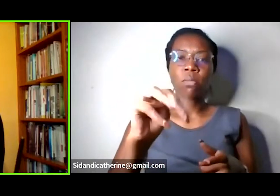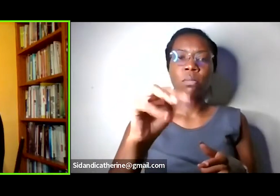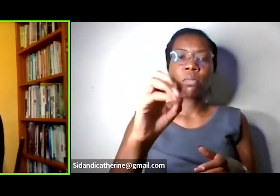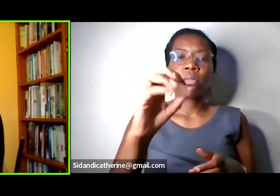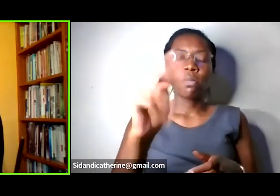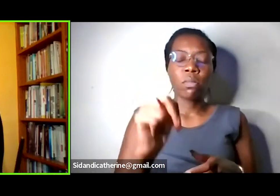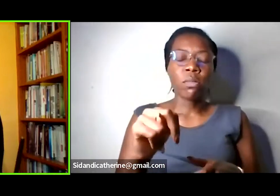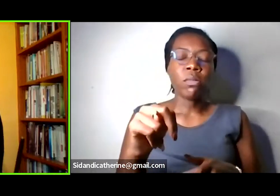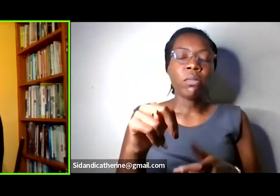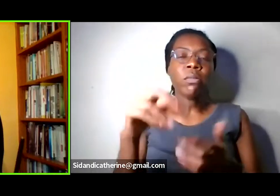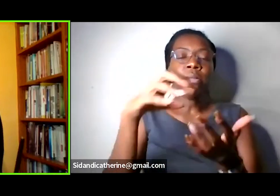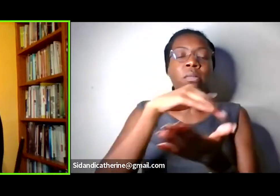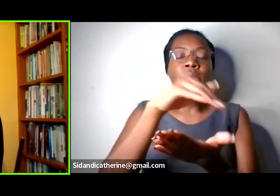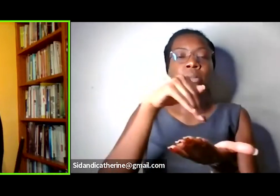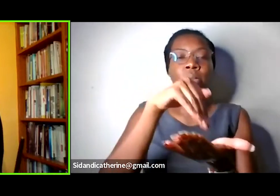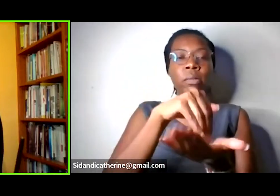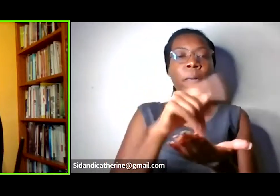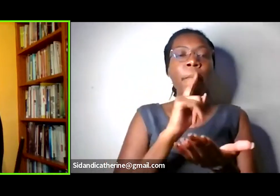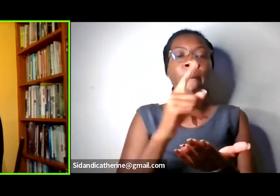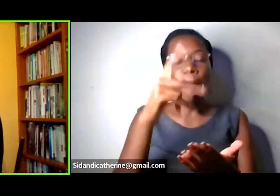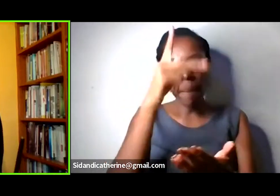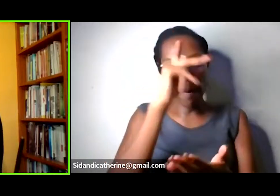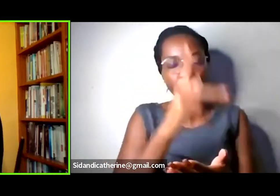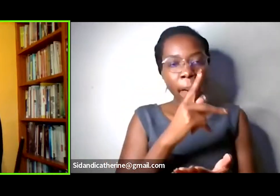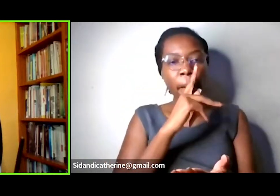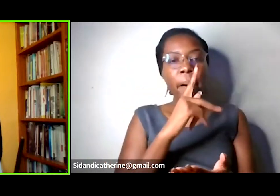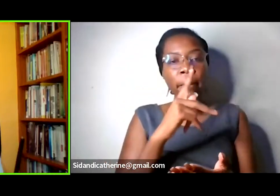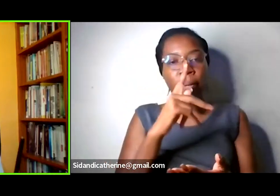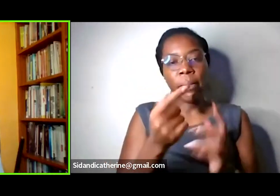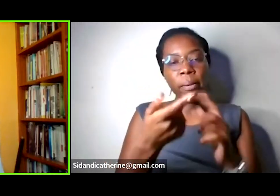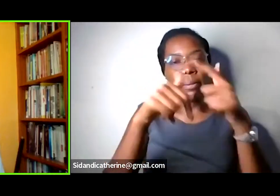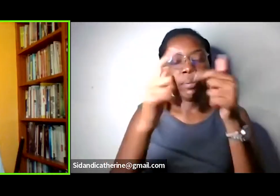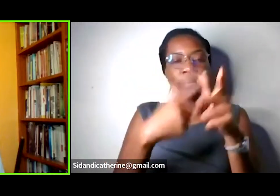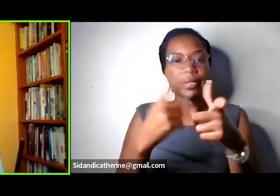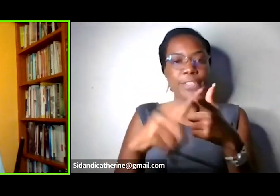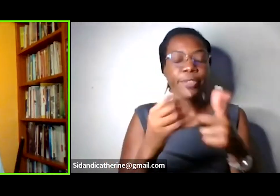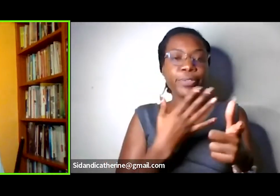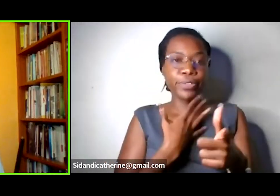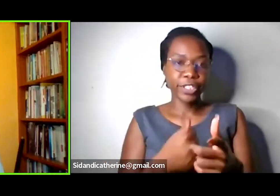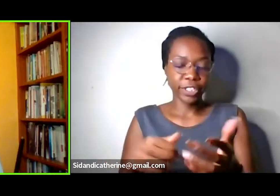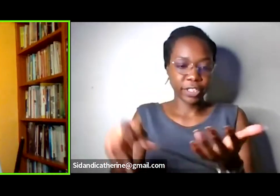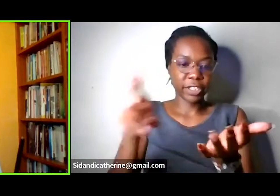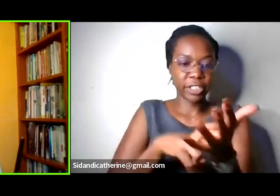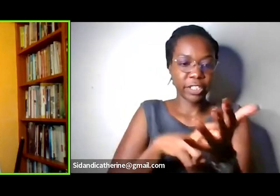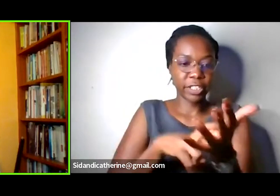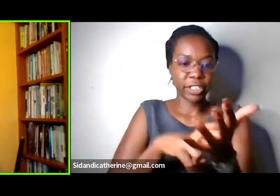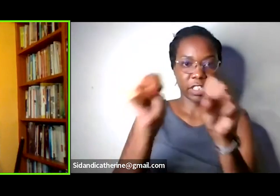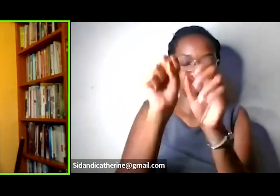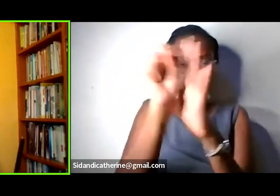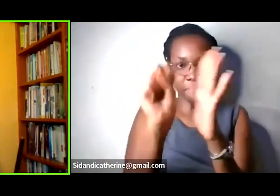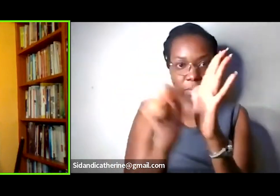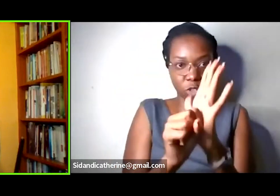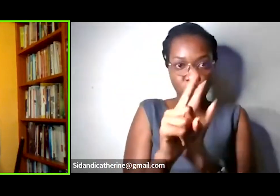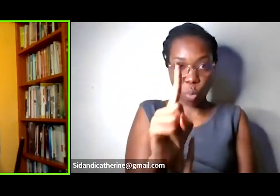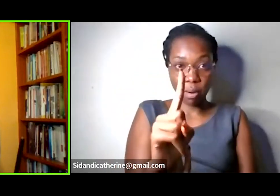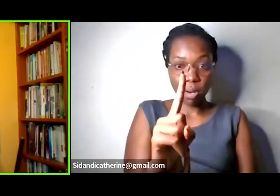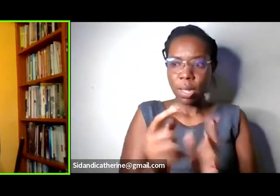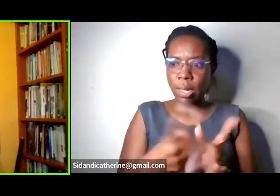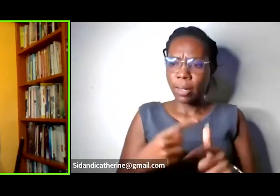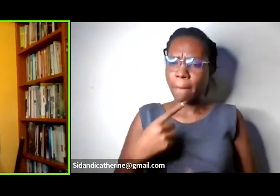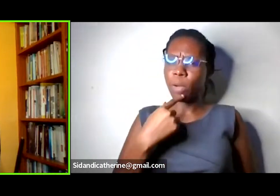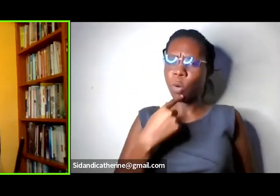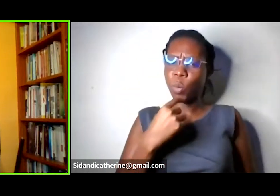right, there's a high chance they're asking, do you have more for me. So, Richie, this is a case of stop